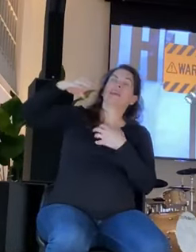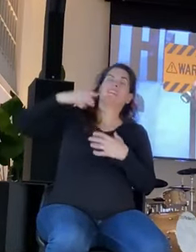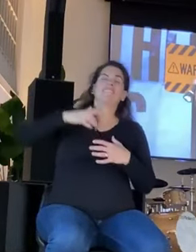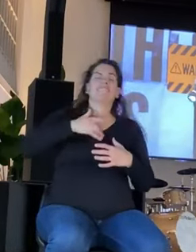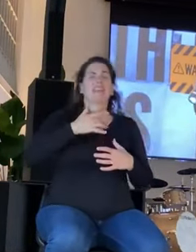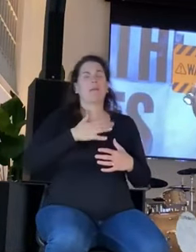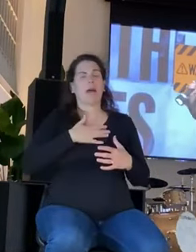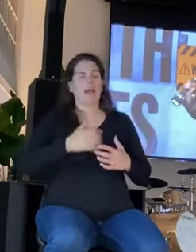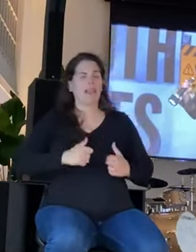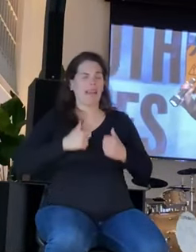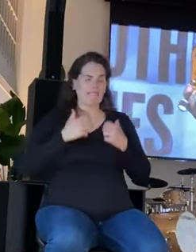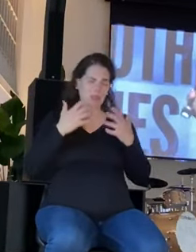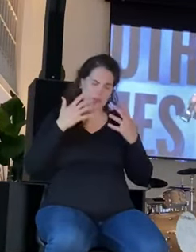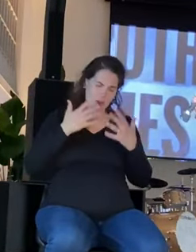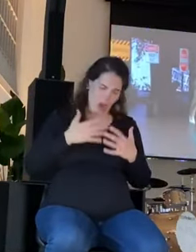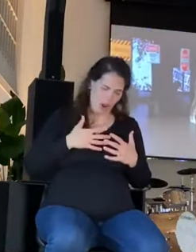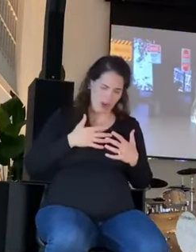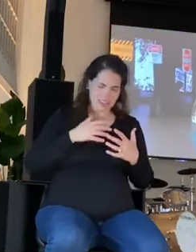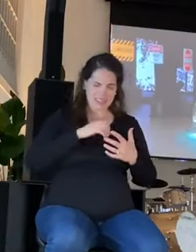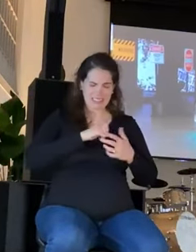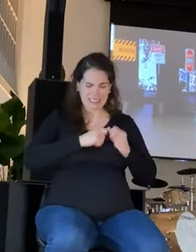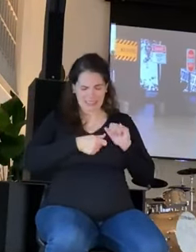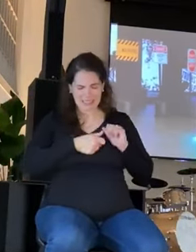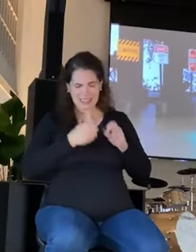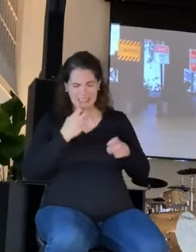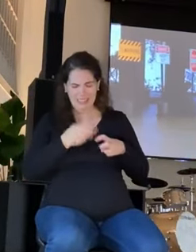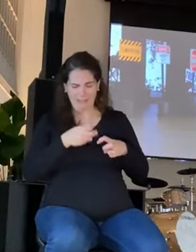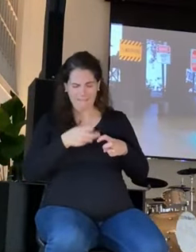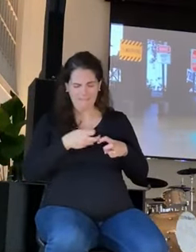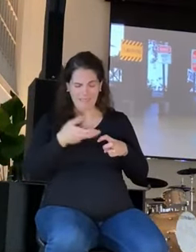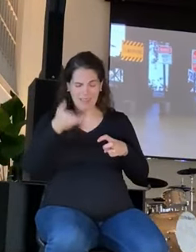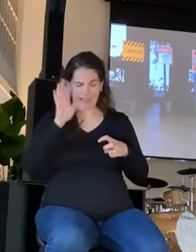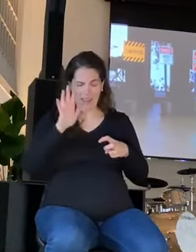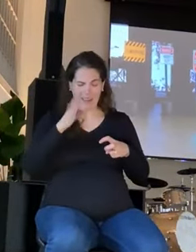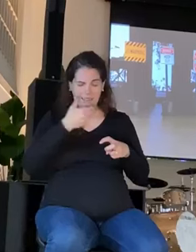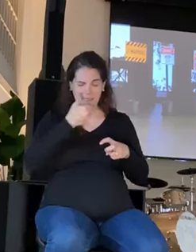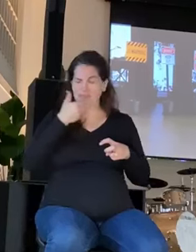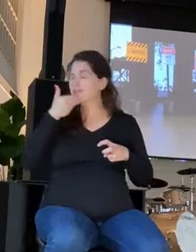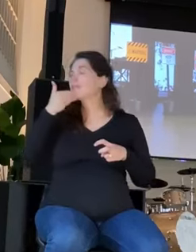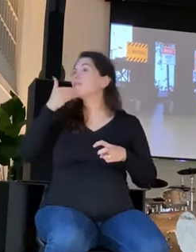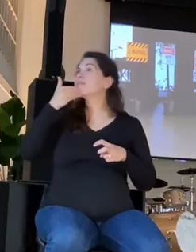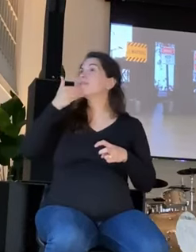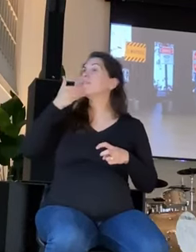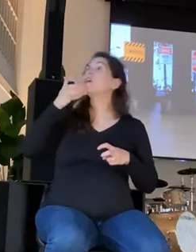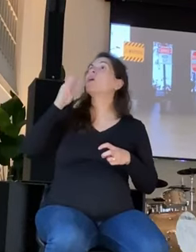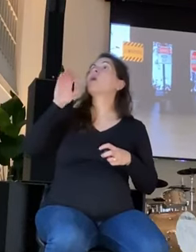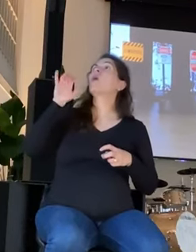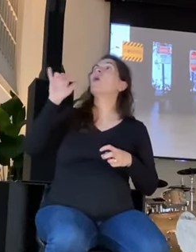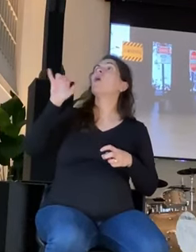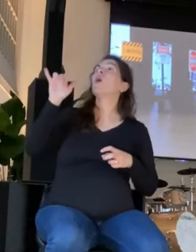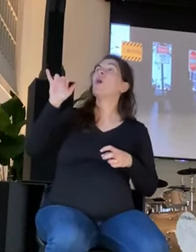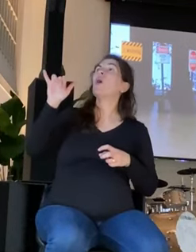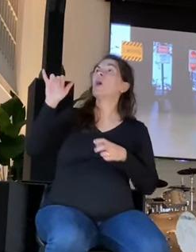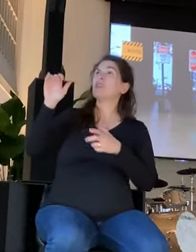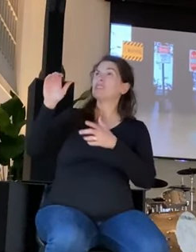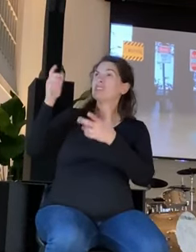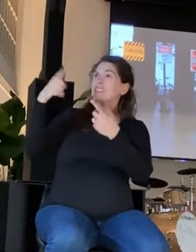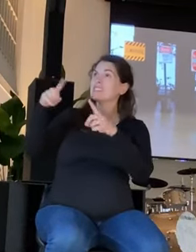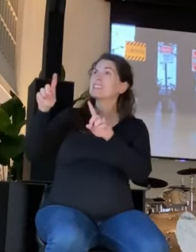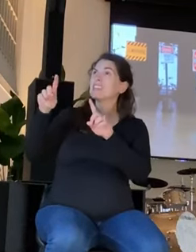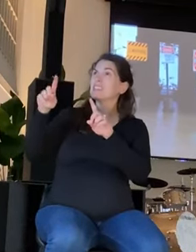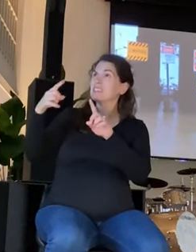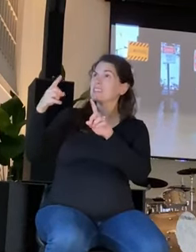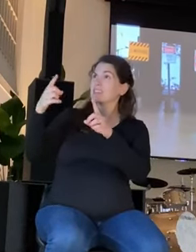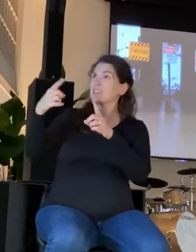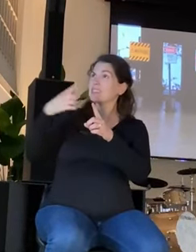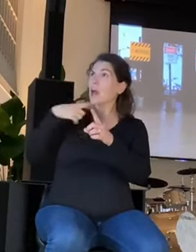you can still find your way. He's still helping you take a step and learn where to go. Okay, oh, God's wisdom says go